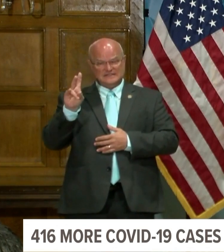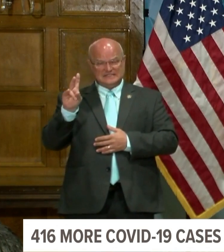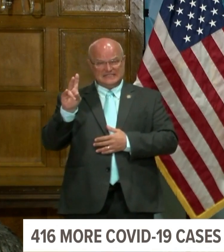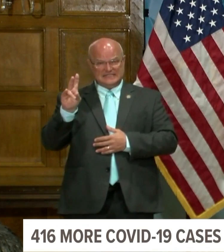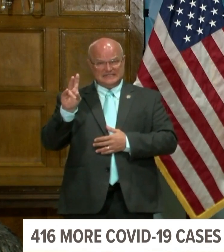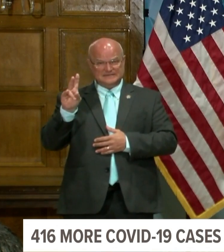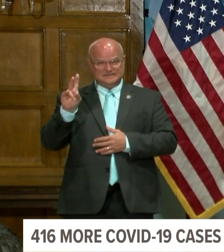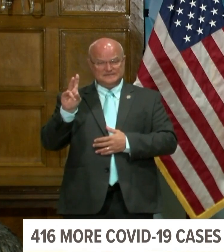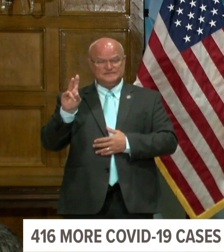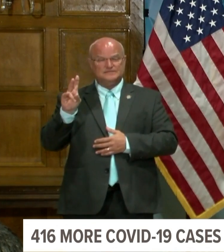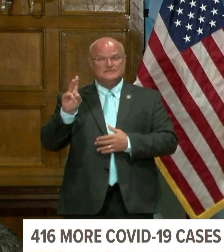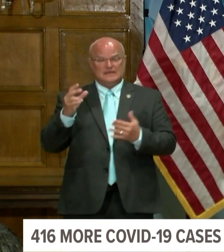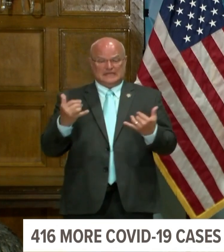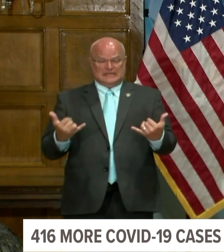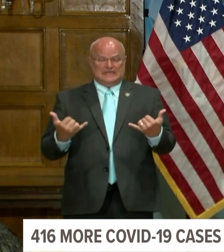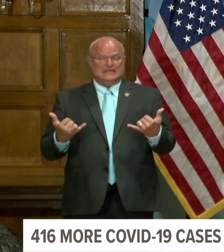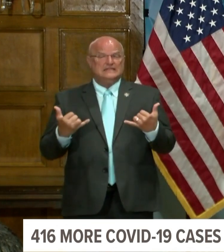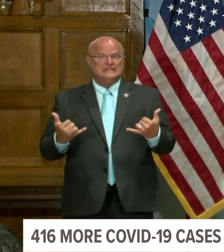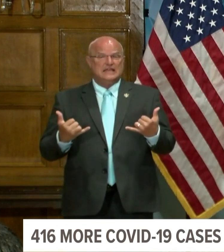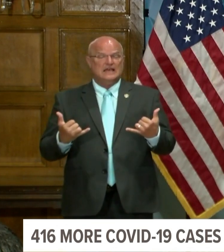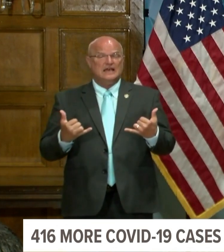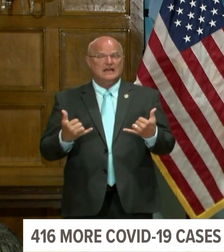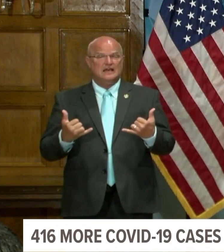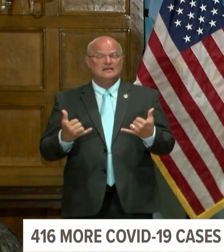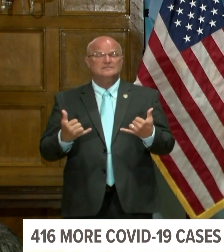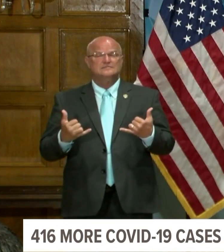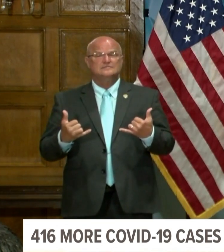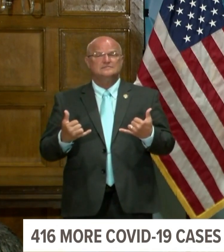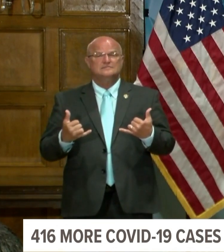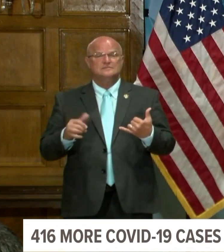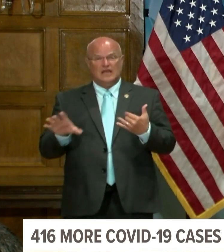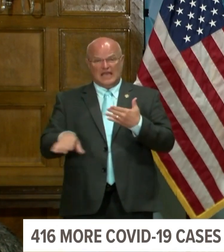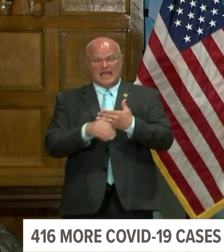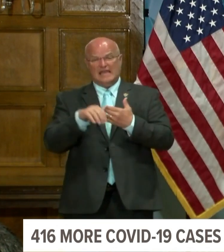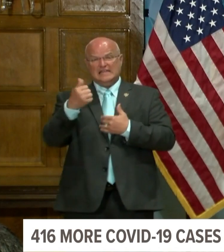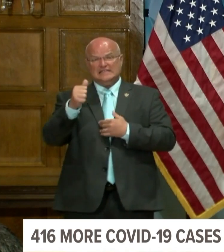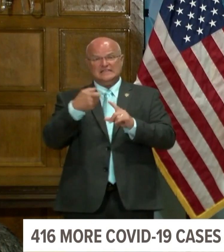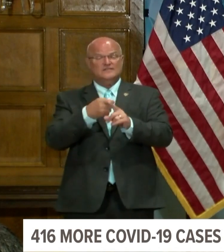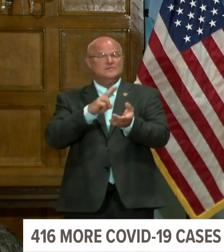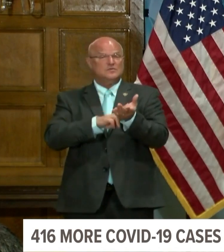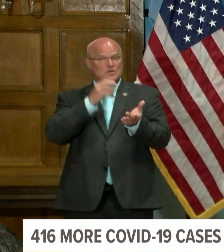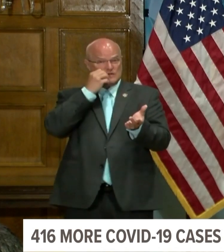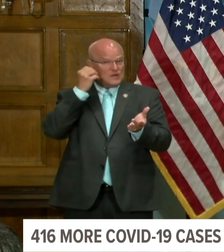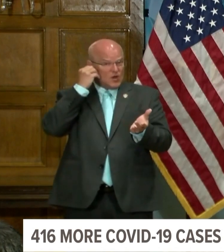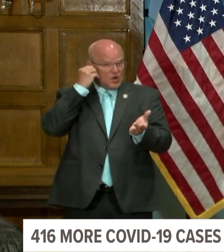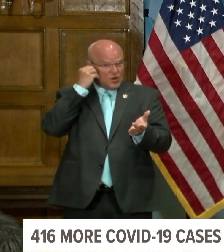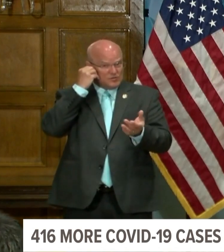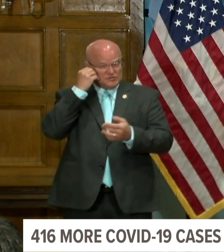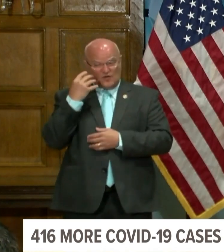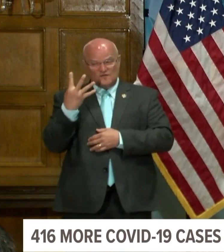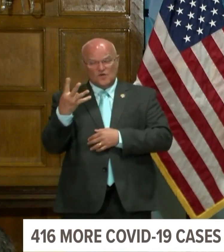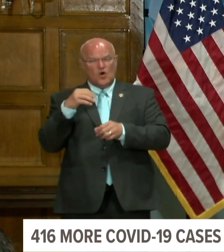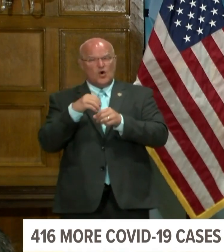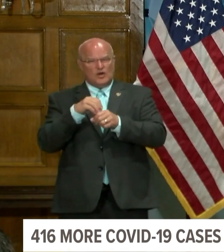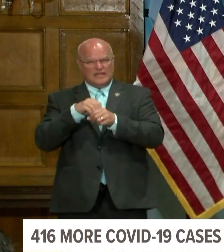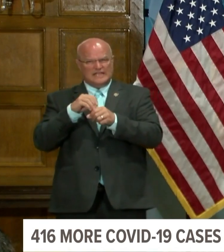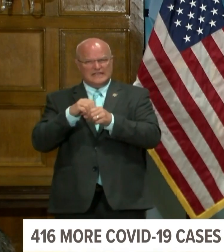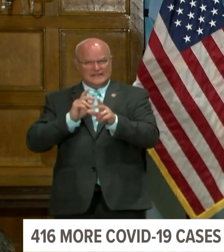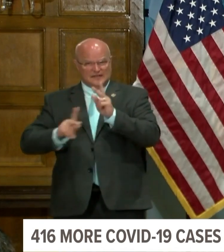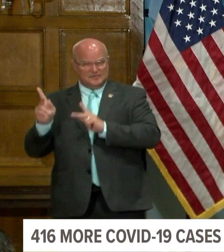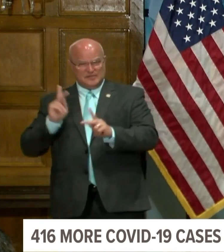12,917. At this time, we added 10 cases from nursing homes. 4 of these were in